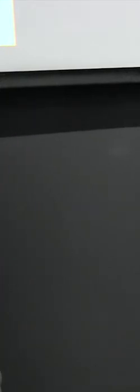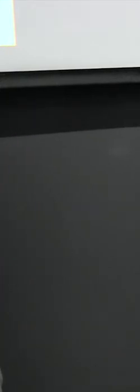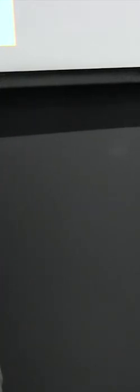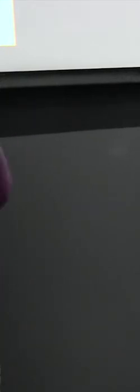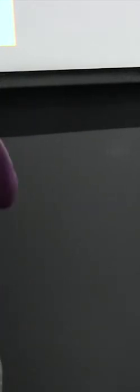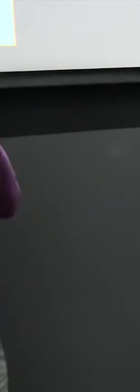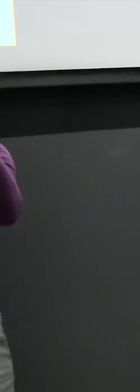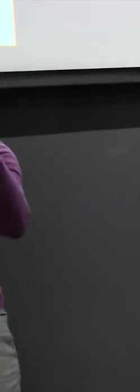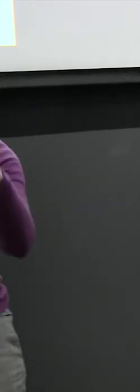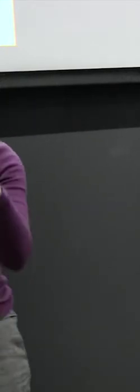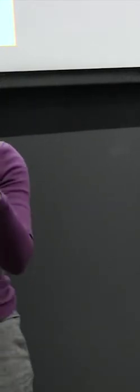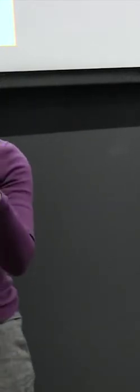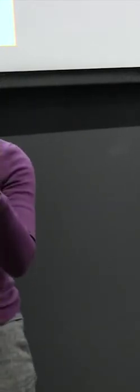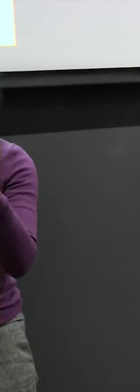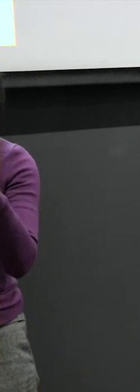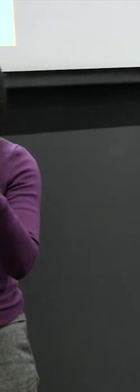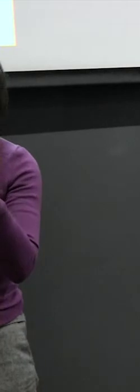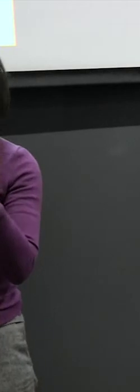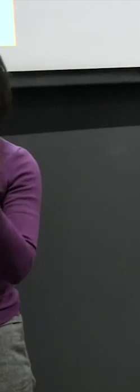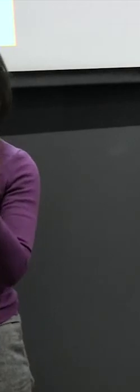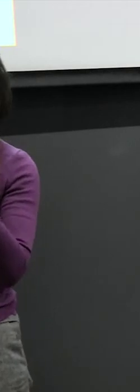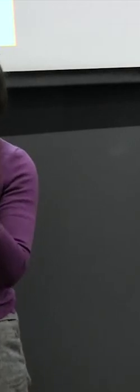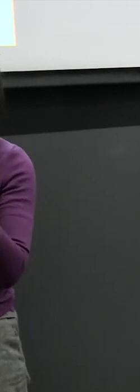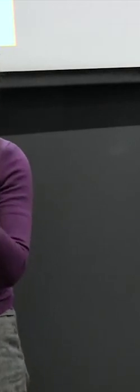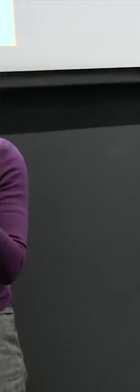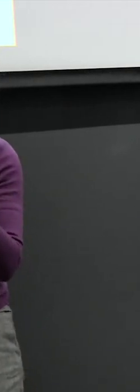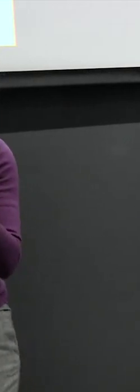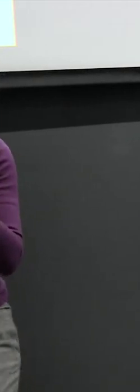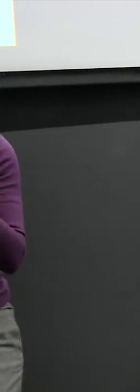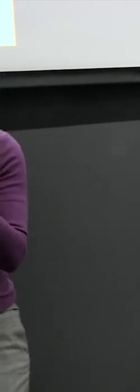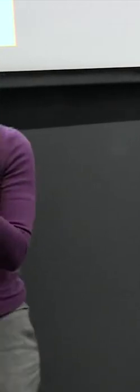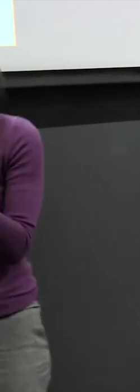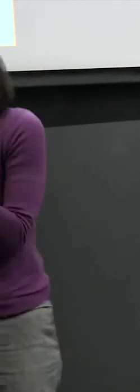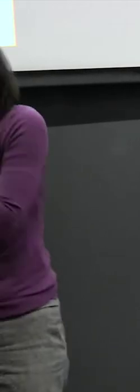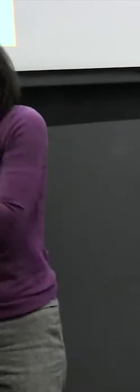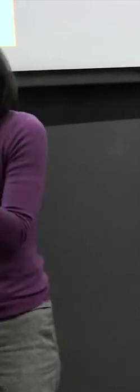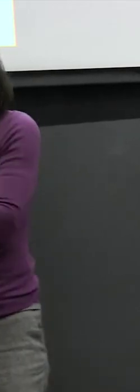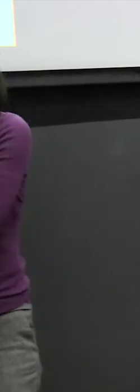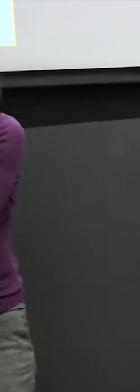if gestures are very complex, mm-hmm. sign language doesn't get much more complex. Mm-hmm.